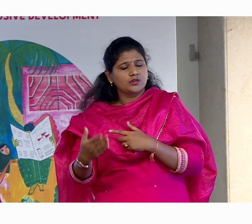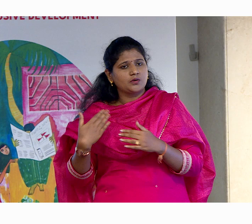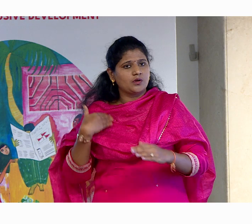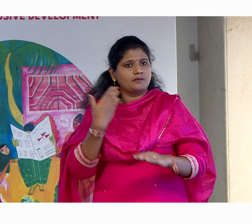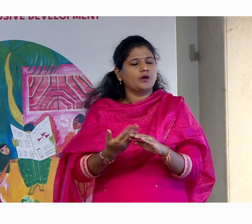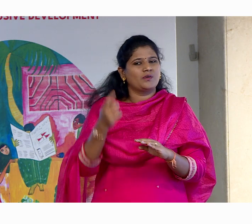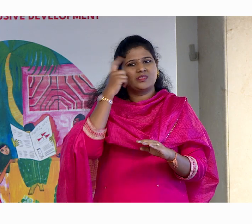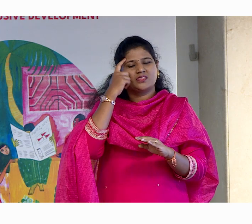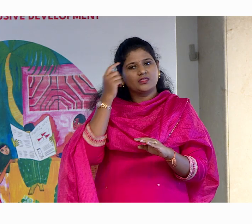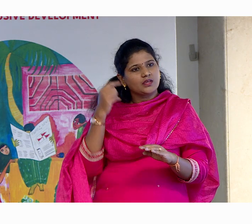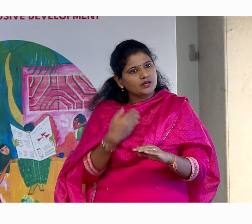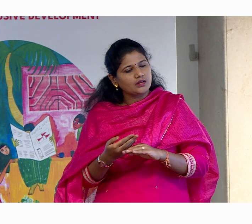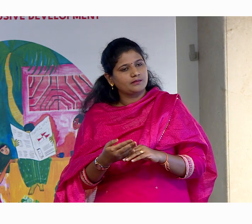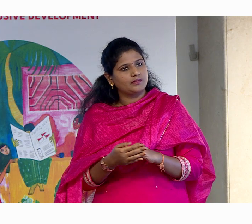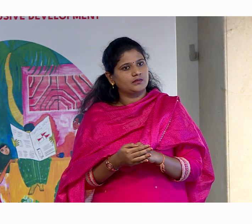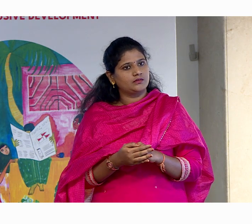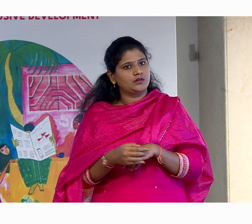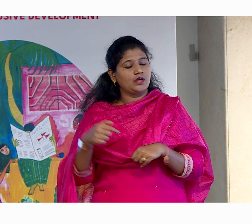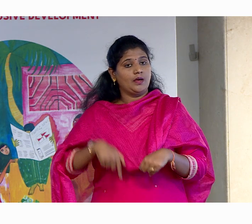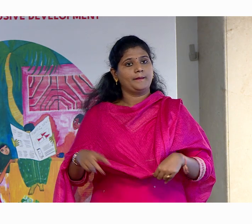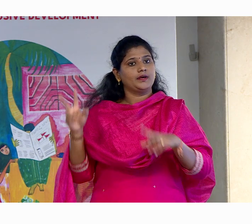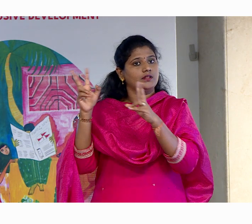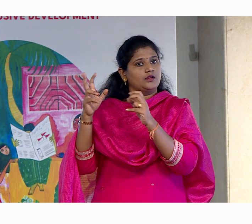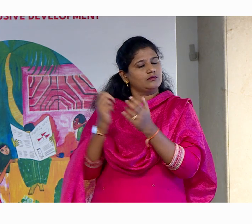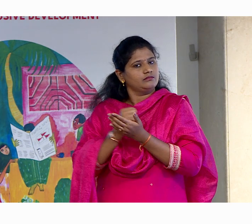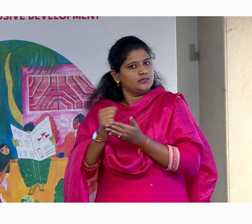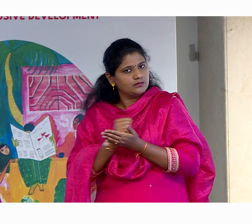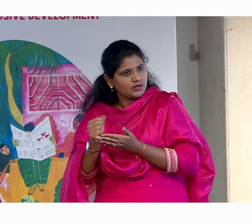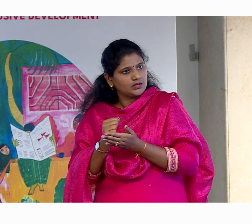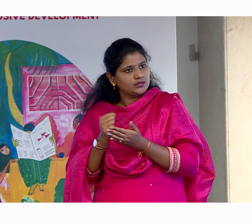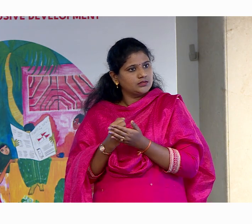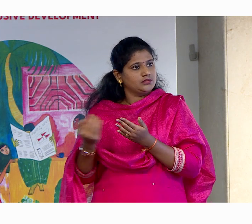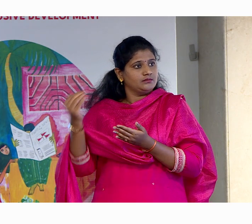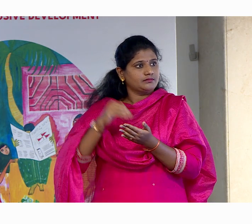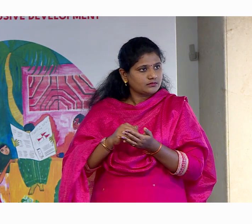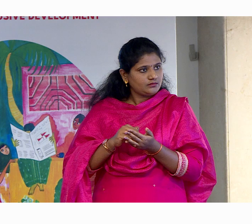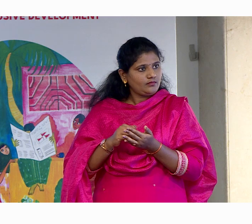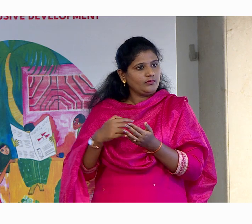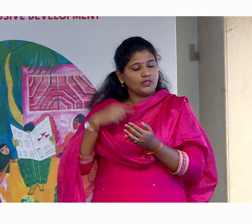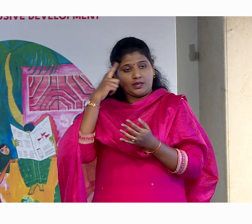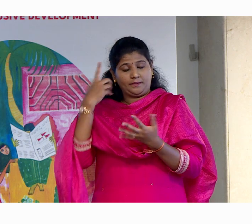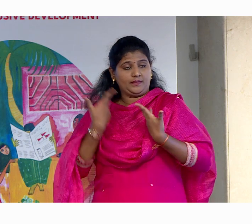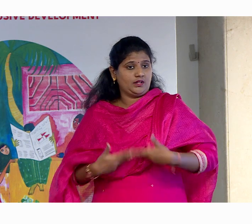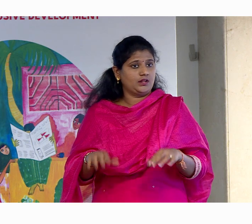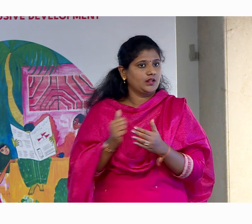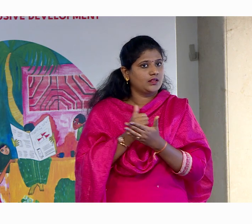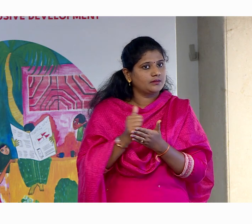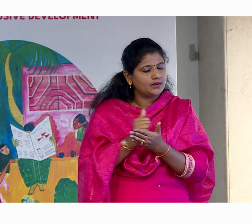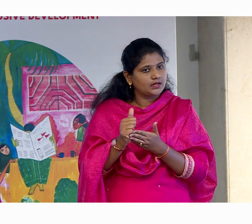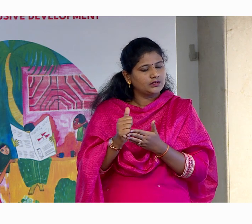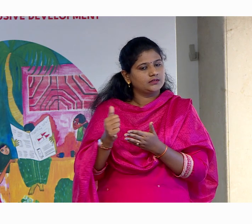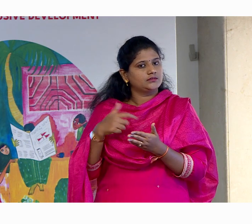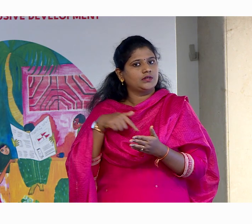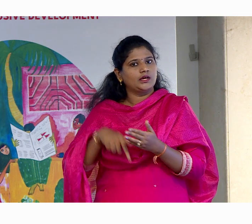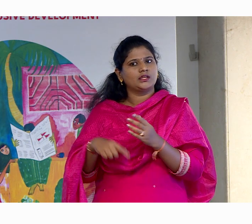think about it. But in the context of practice, and particularly mental health practice, but general practice as well, and